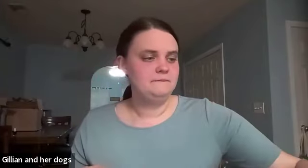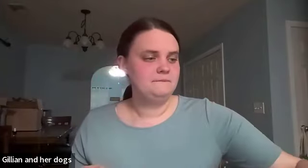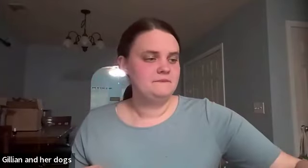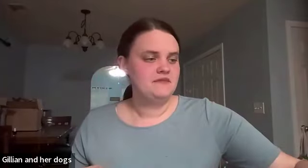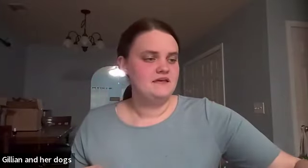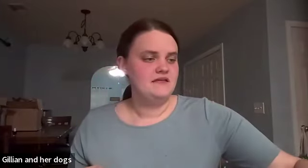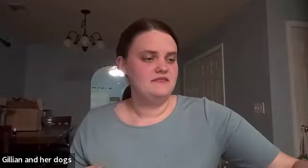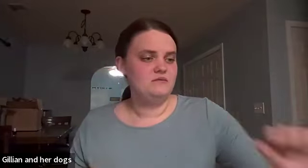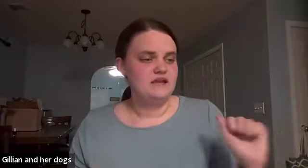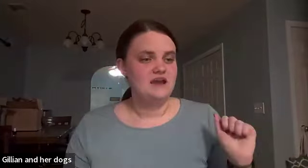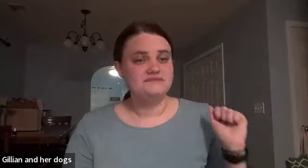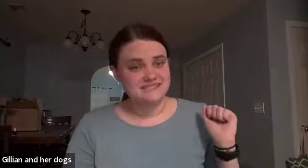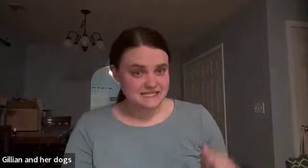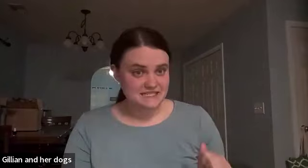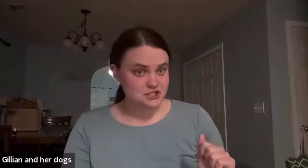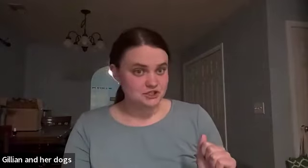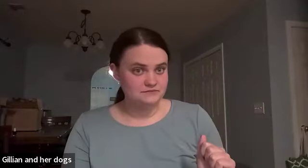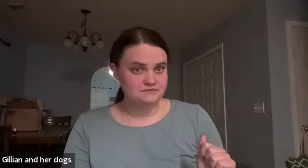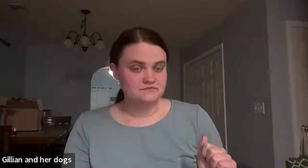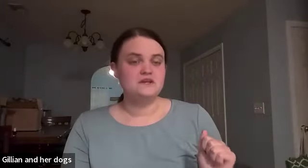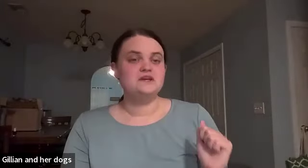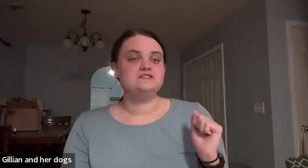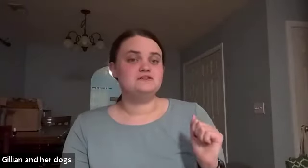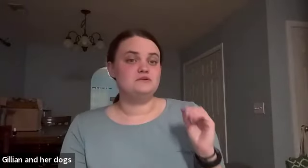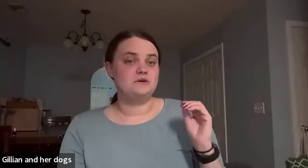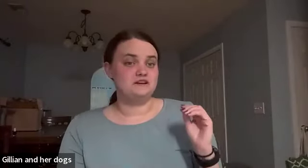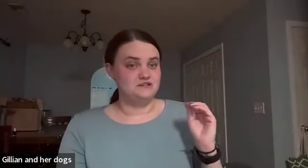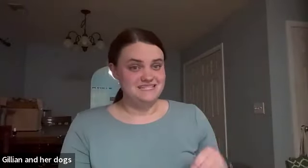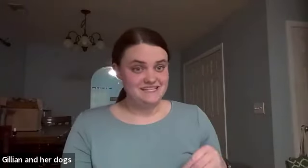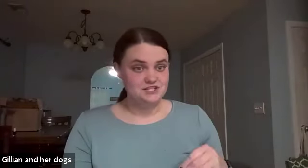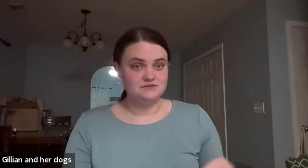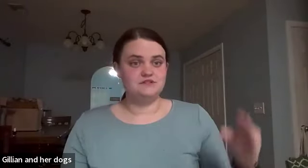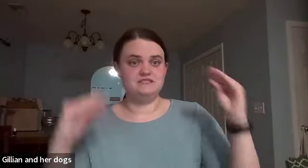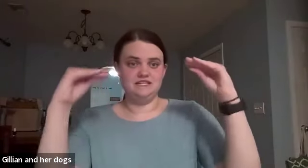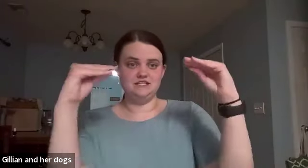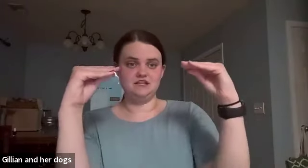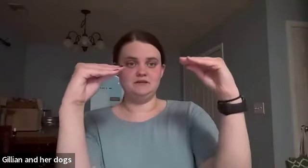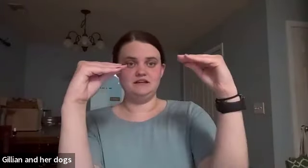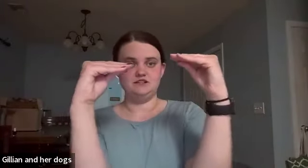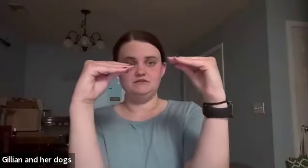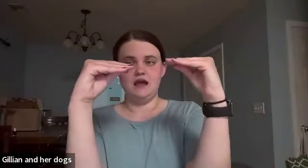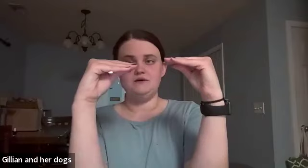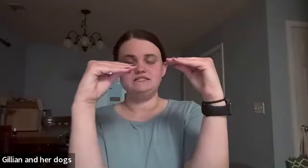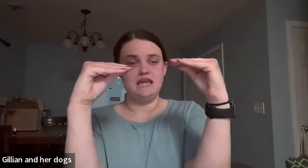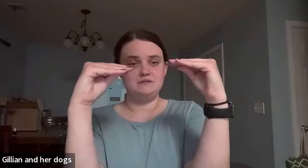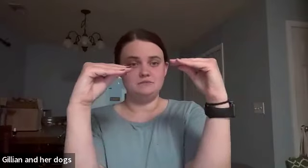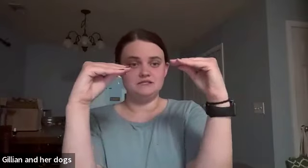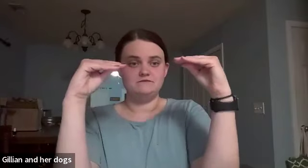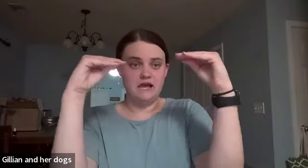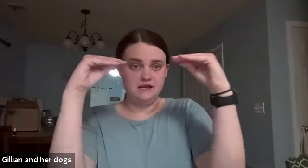Okay. Then we have teacher. So we're going to do teach. So teach is going to be like two, I always say hand puppets, flat